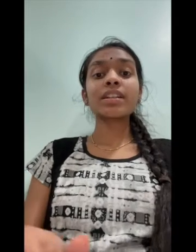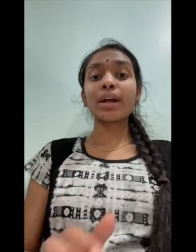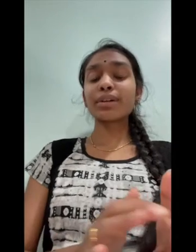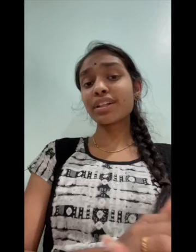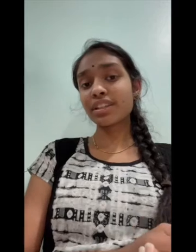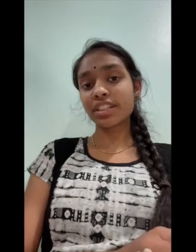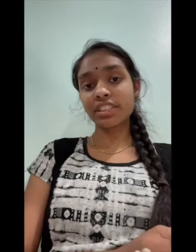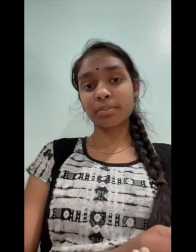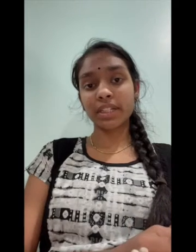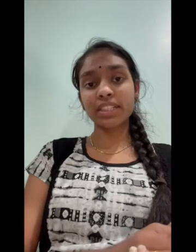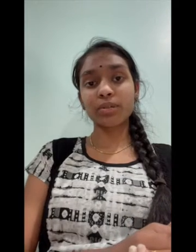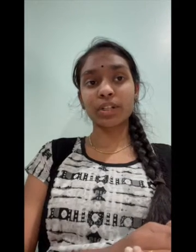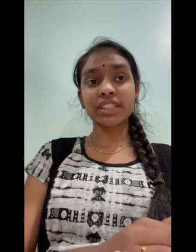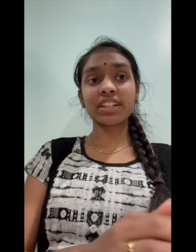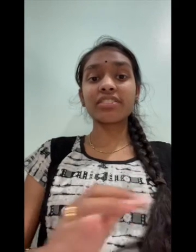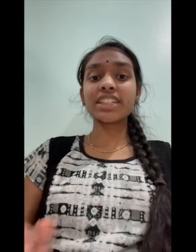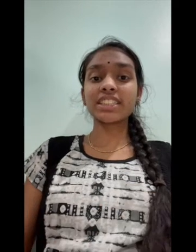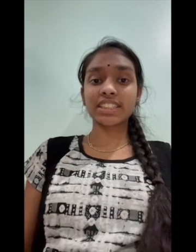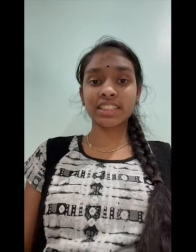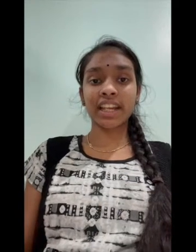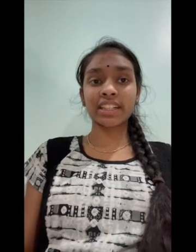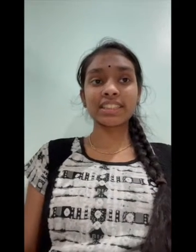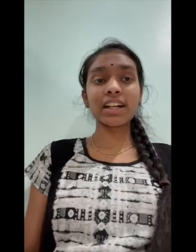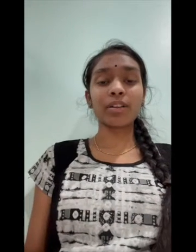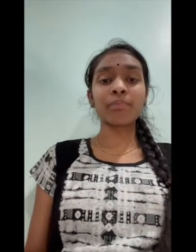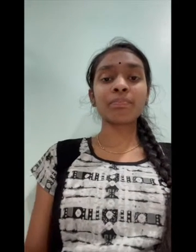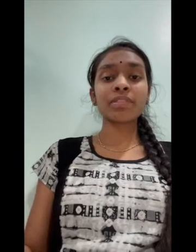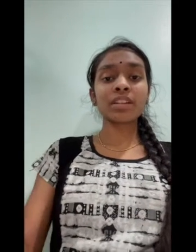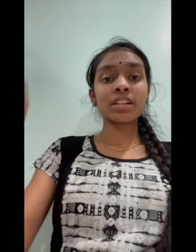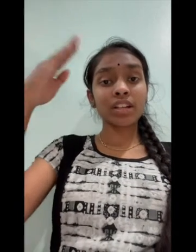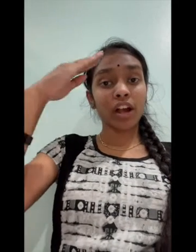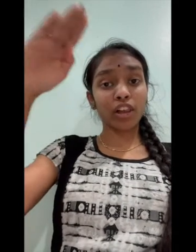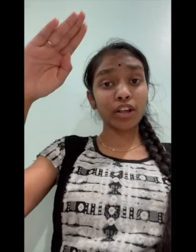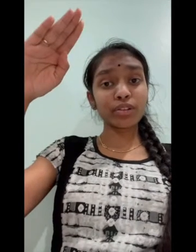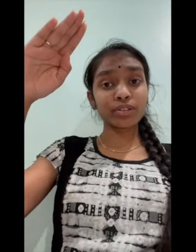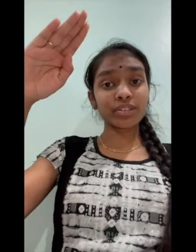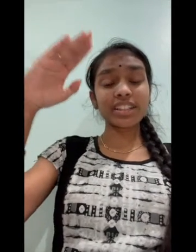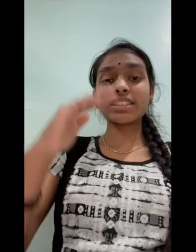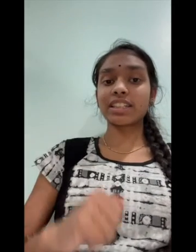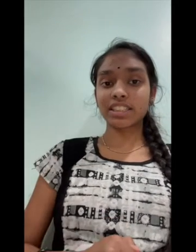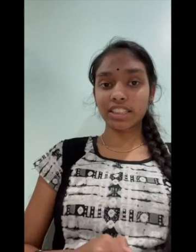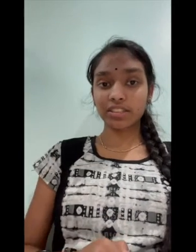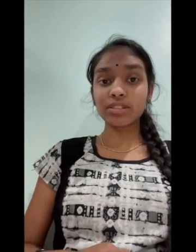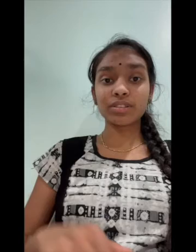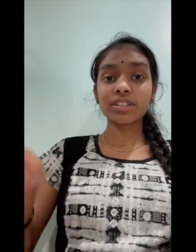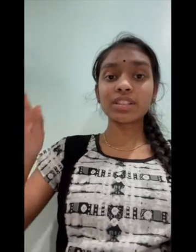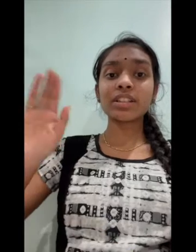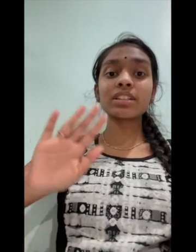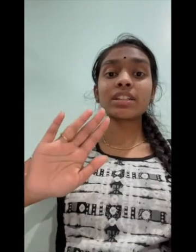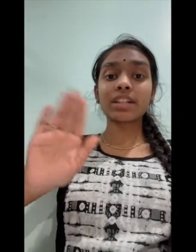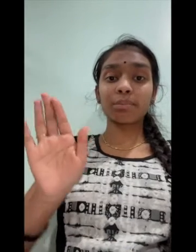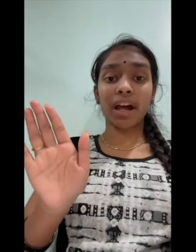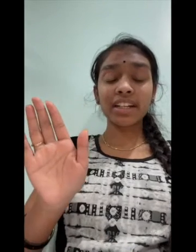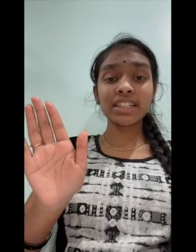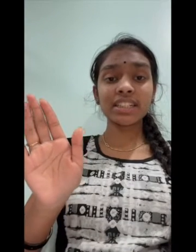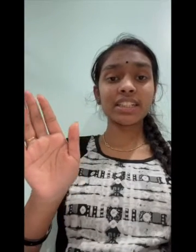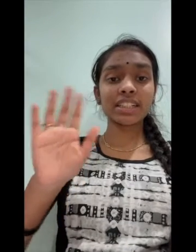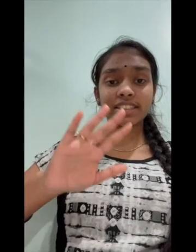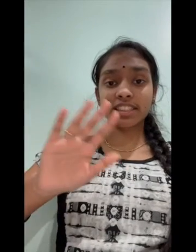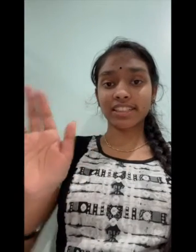Now we're going to learn some basic words and phrases in ASL. Hello is like a salute. Goodbye is just a